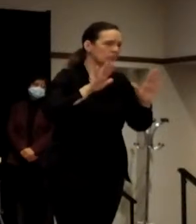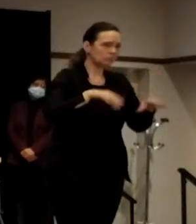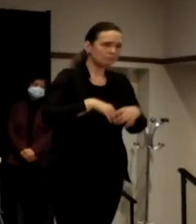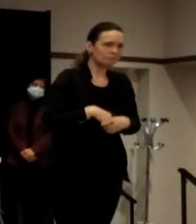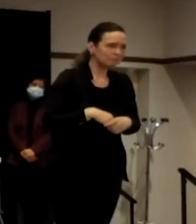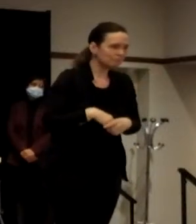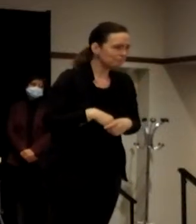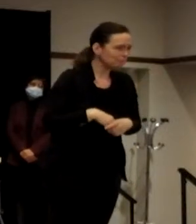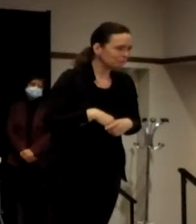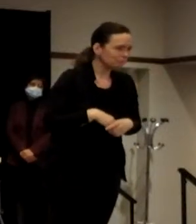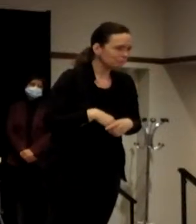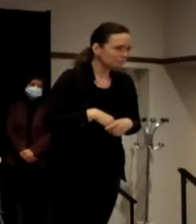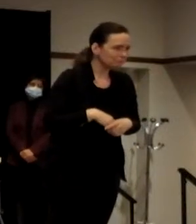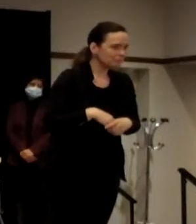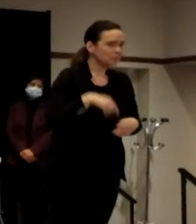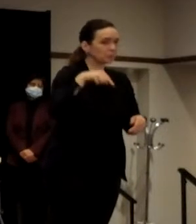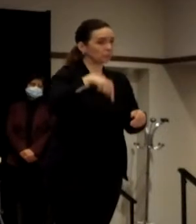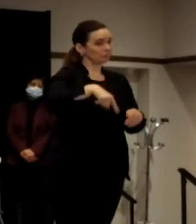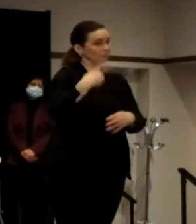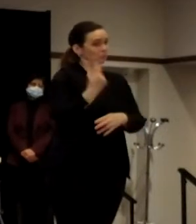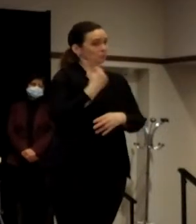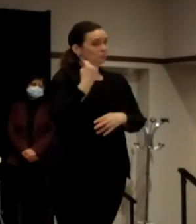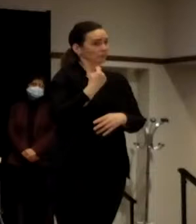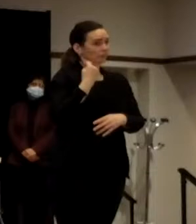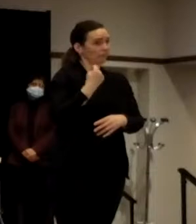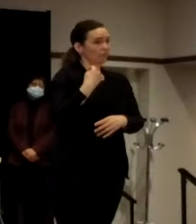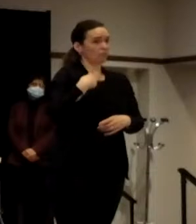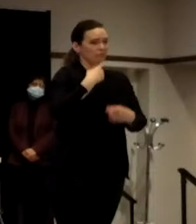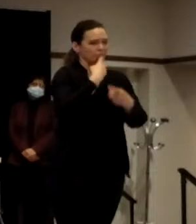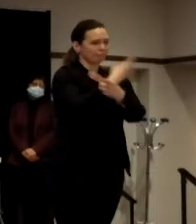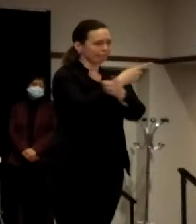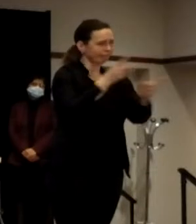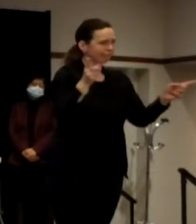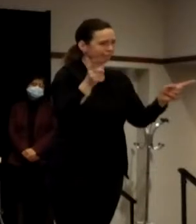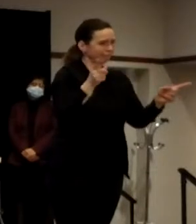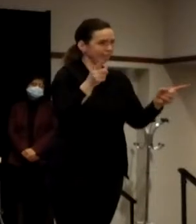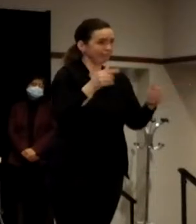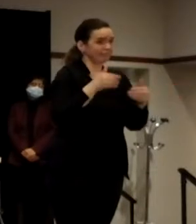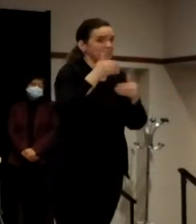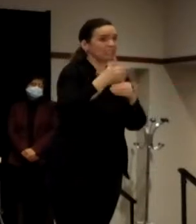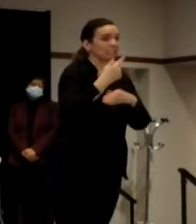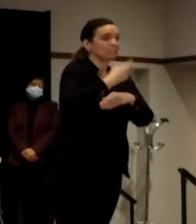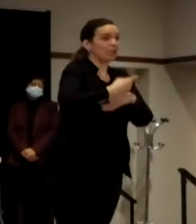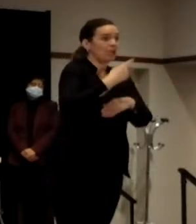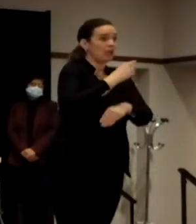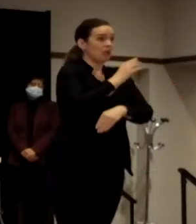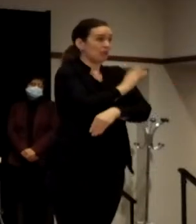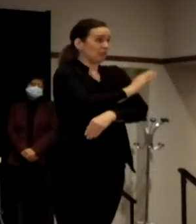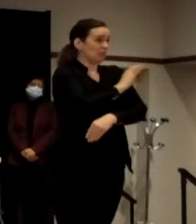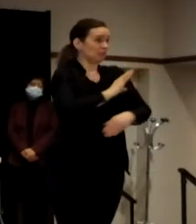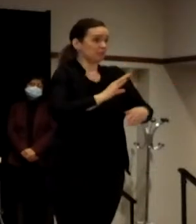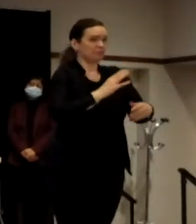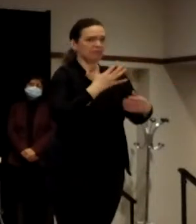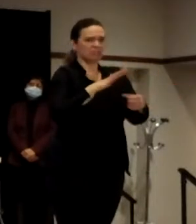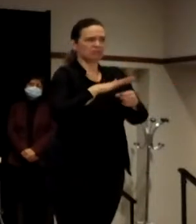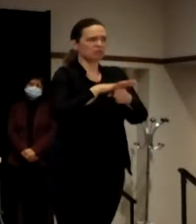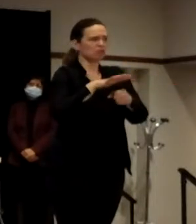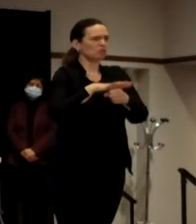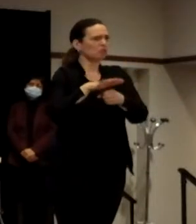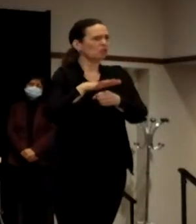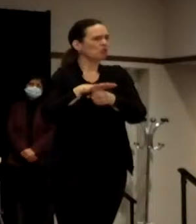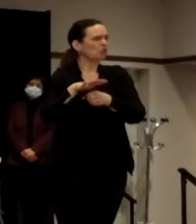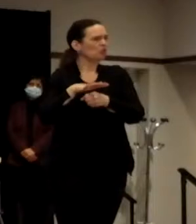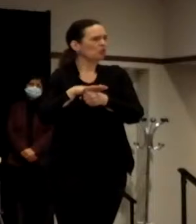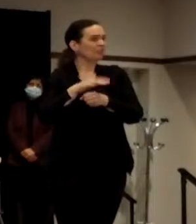I think this Tuesday, about a clinic the next day. And it took a little while, but it all filled up. And then yesterday, I don't think it all filled up, but we'll